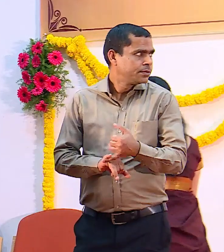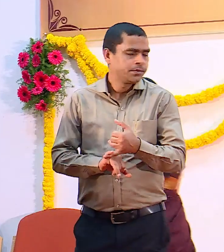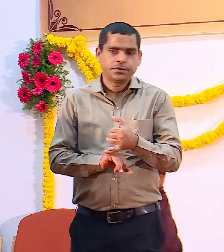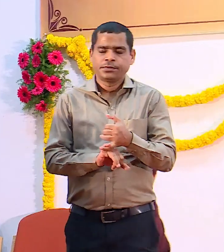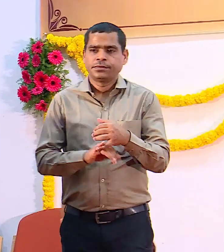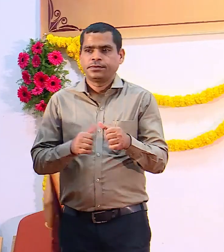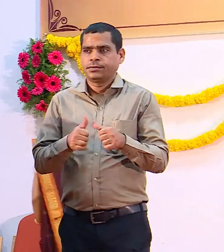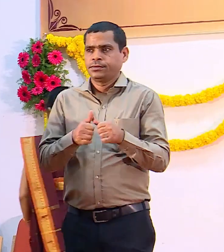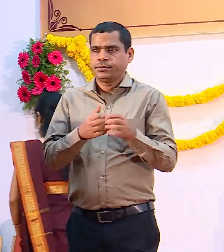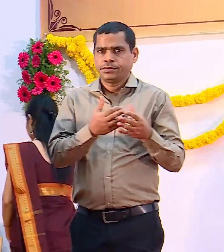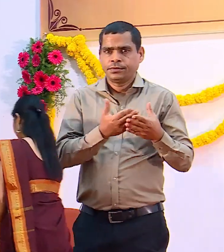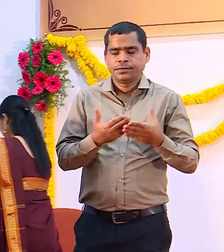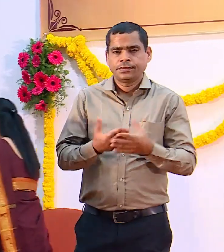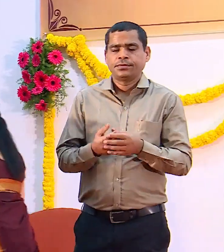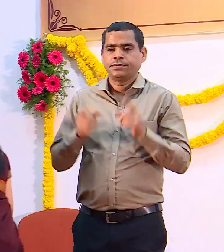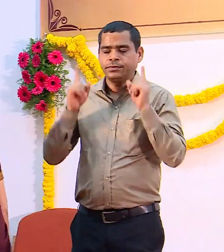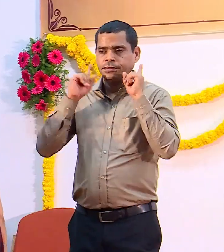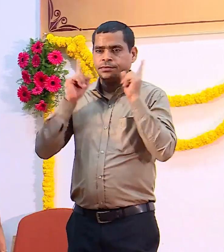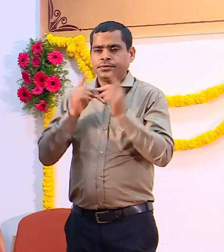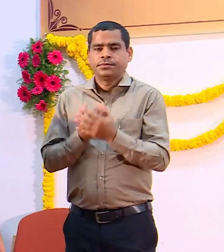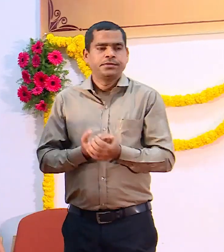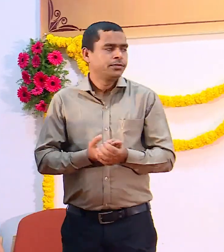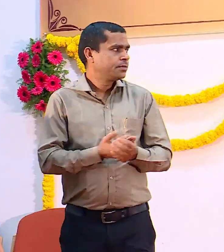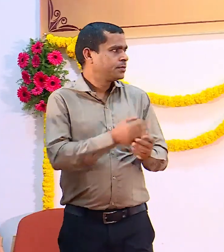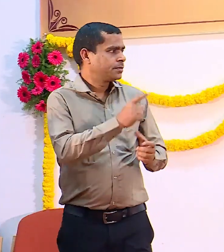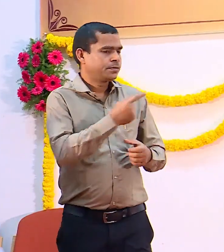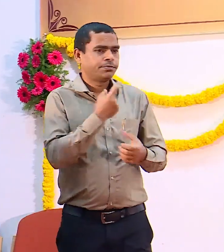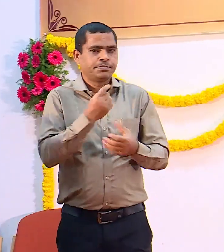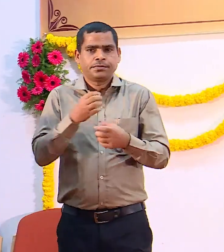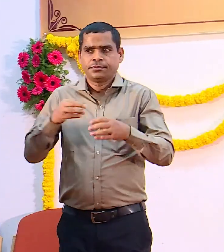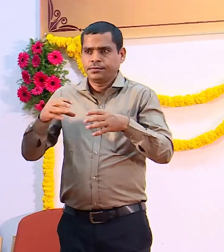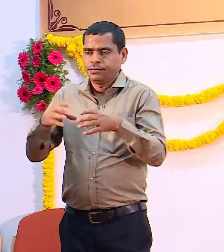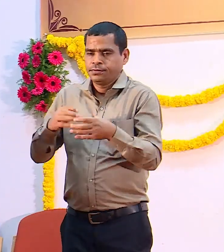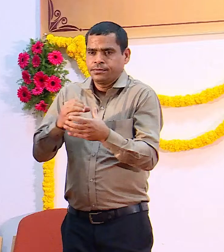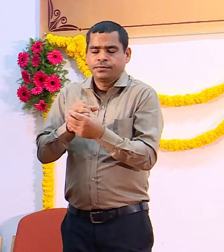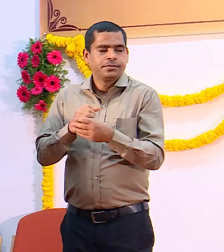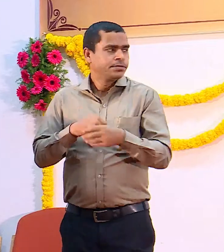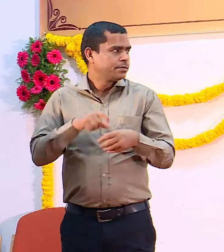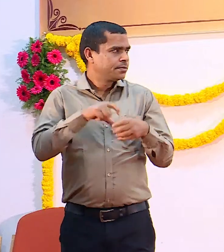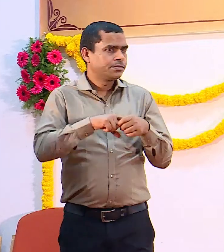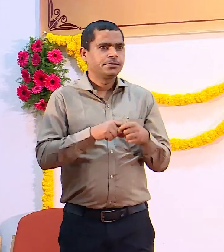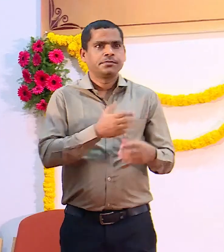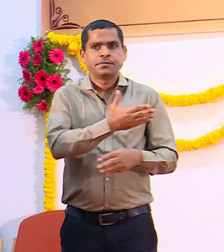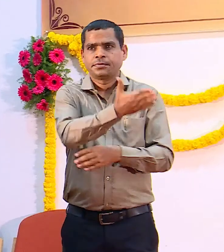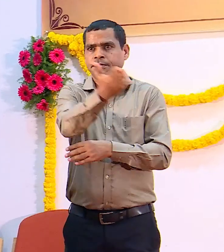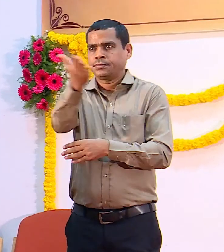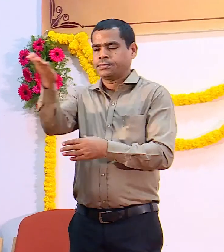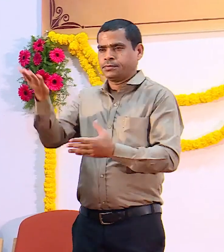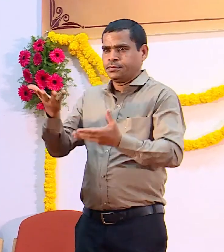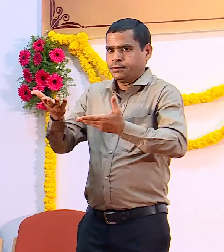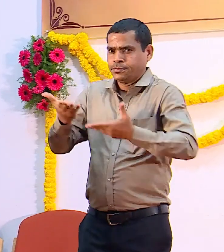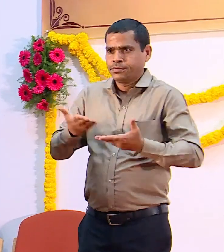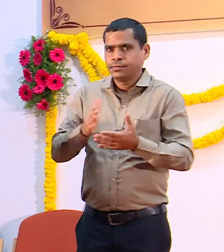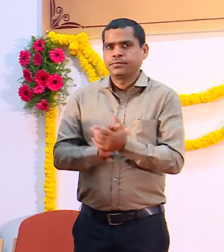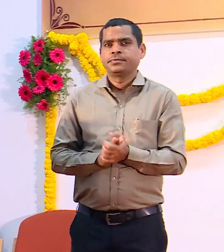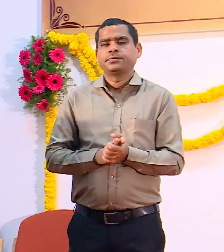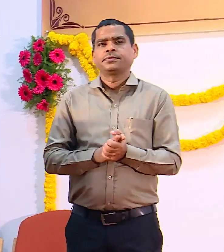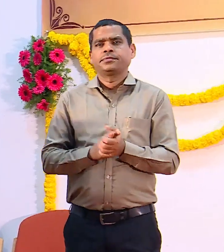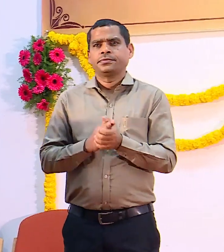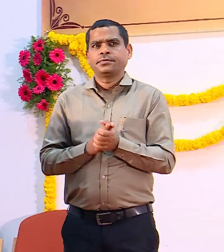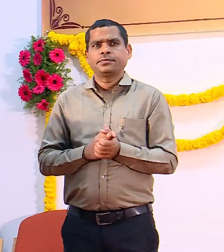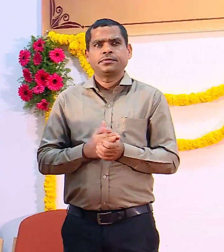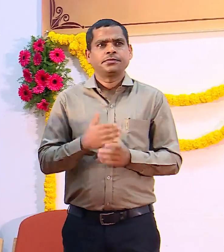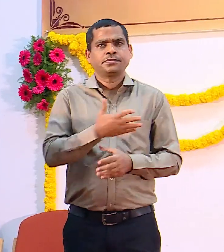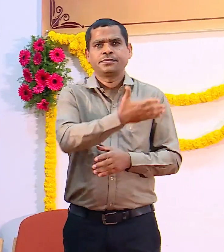Professor of Audiology, my colleague Chang San, and all the faculty who is present here, and also all